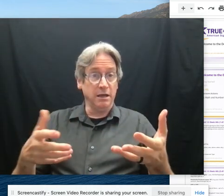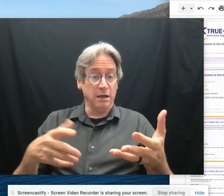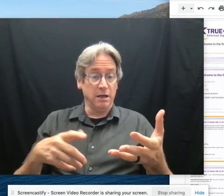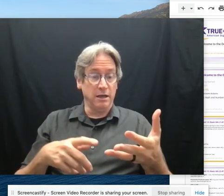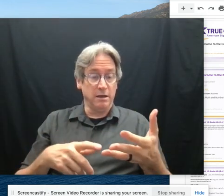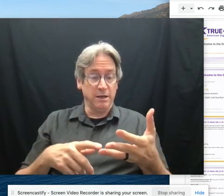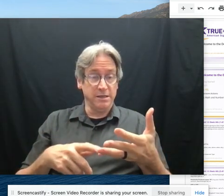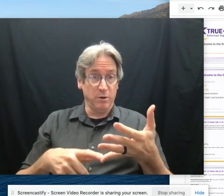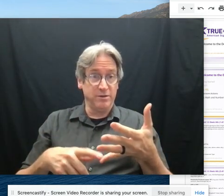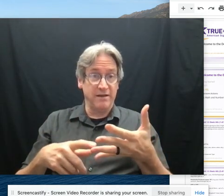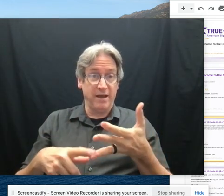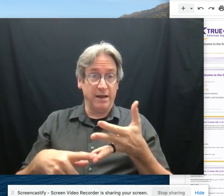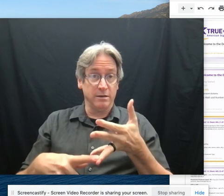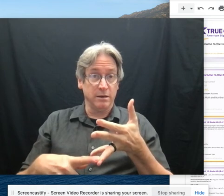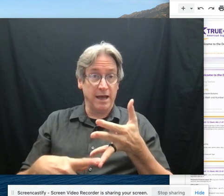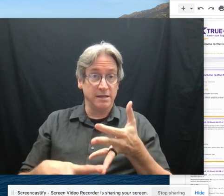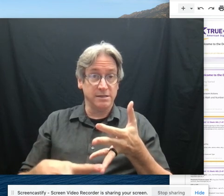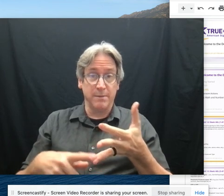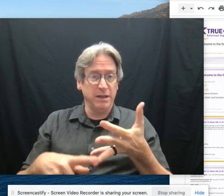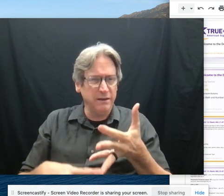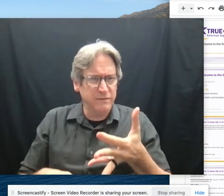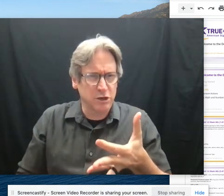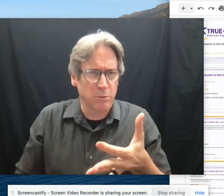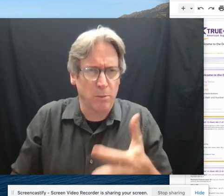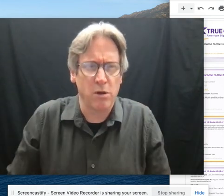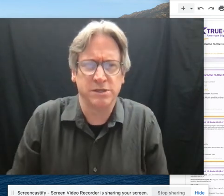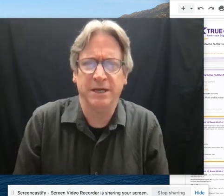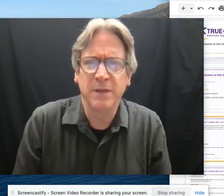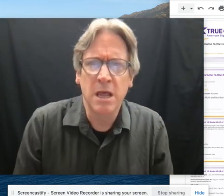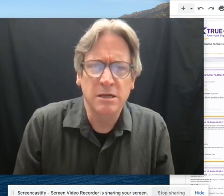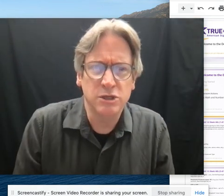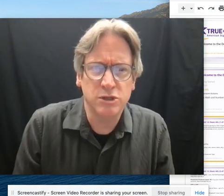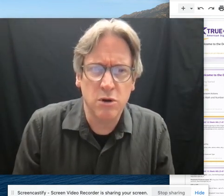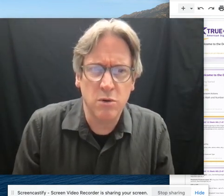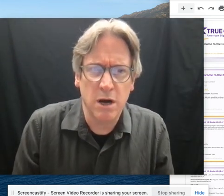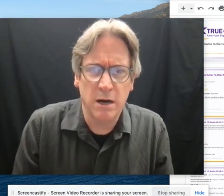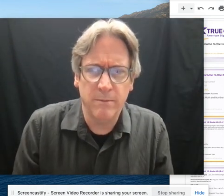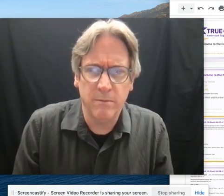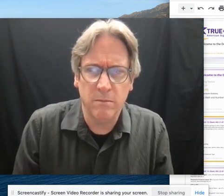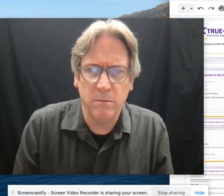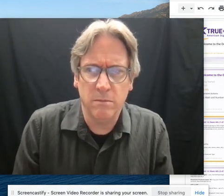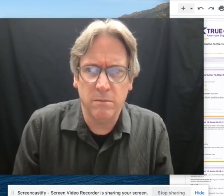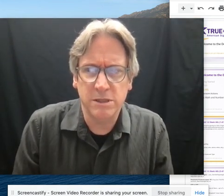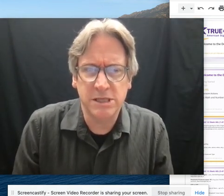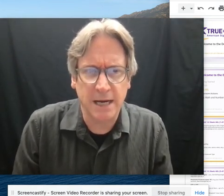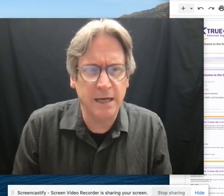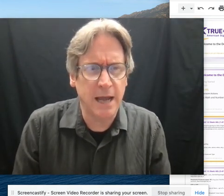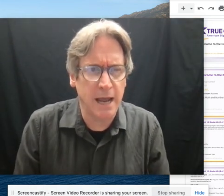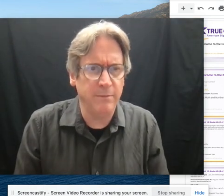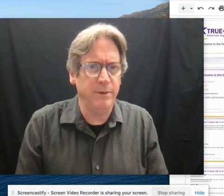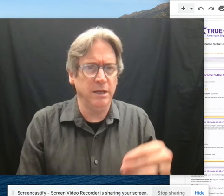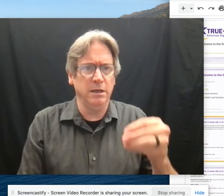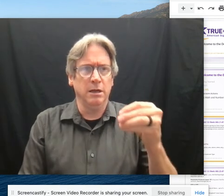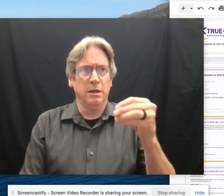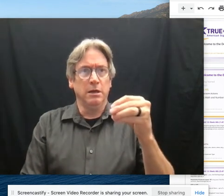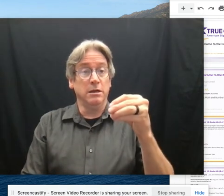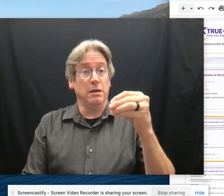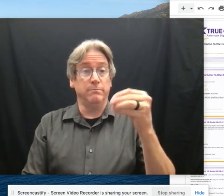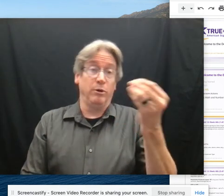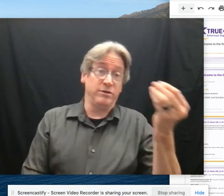signing is both deaf and has, I believe, cerebral palsy. So signing can